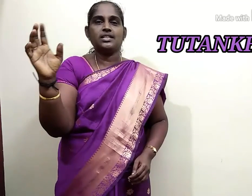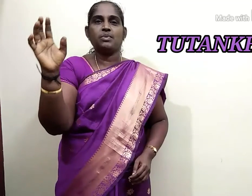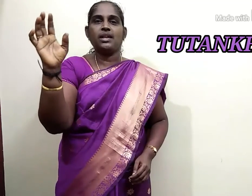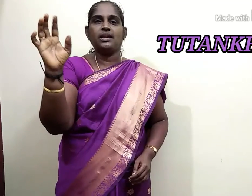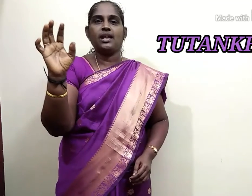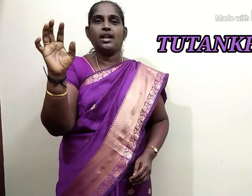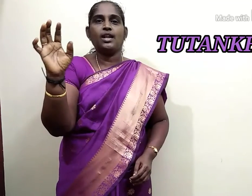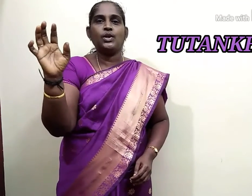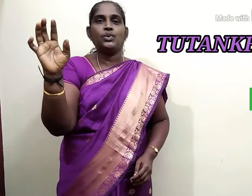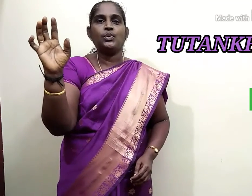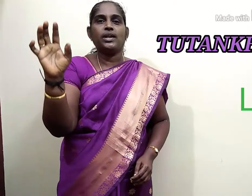the spelling